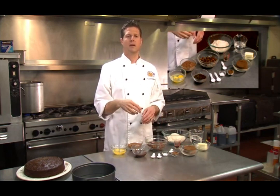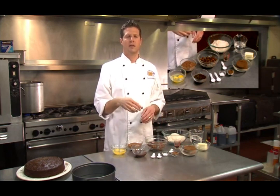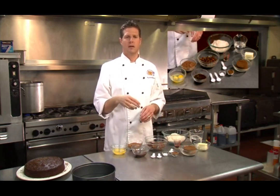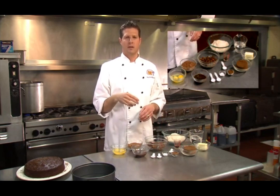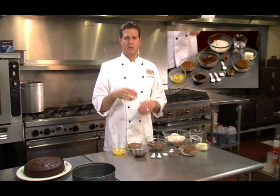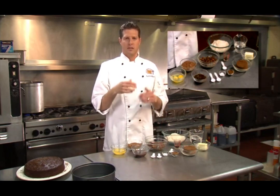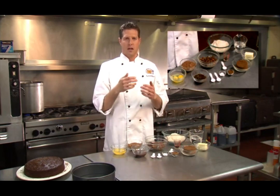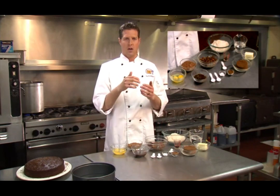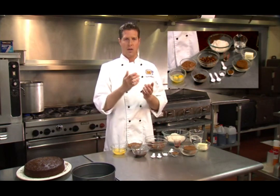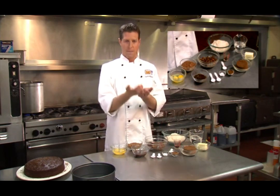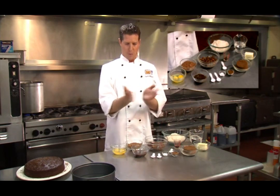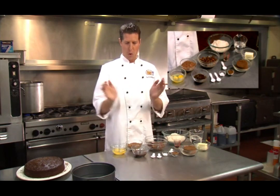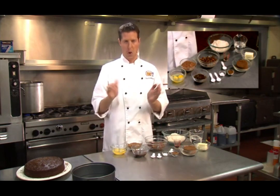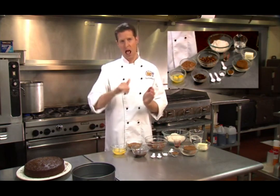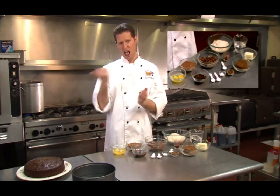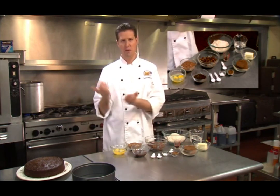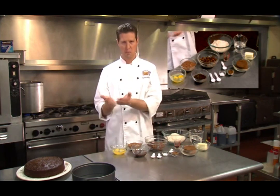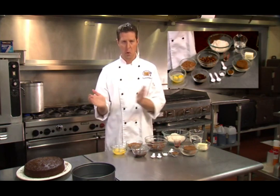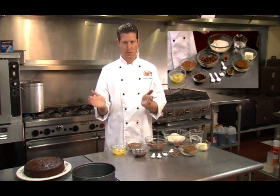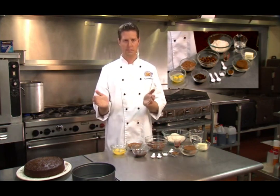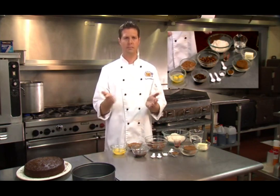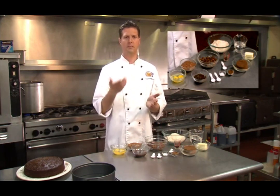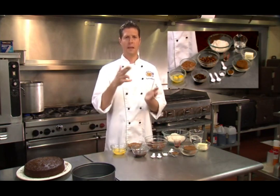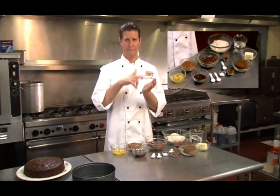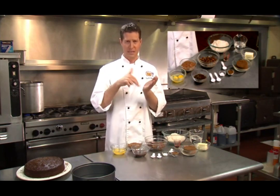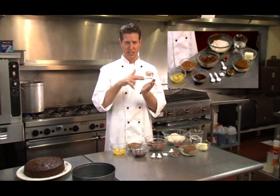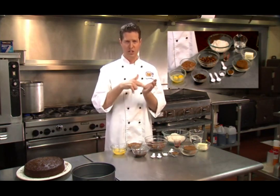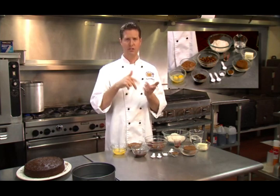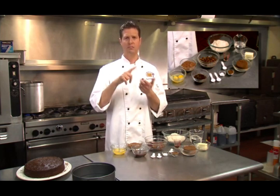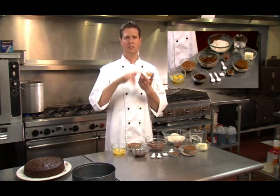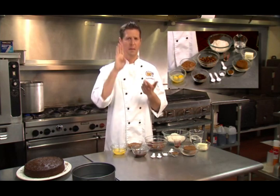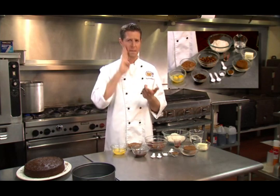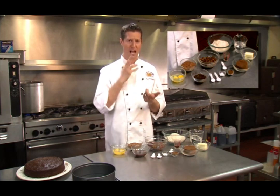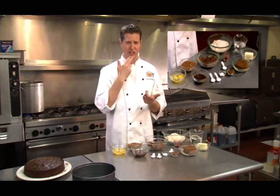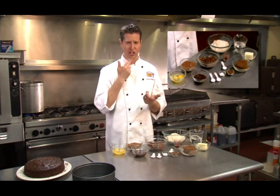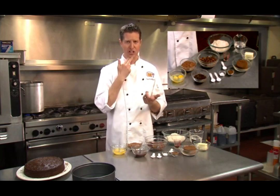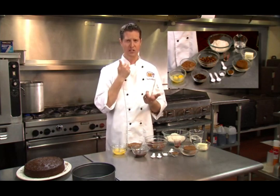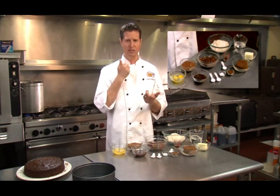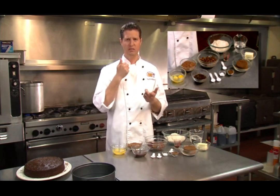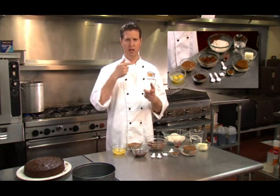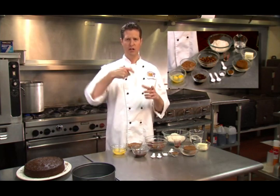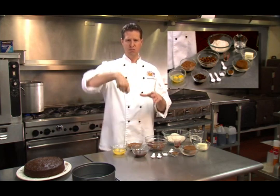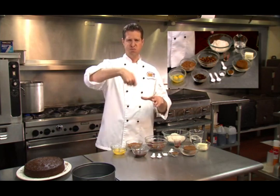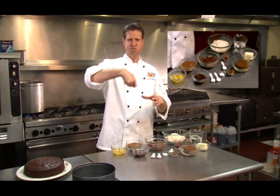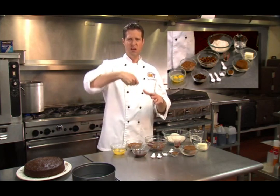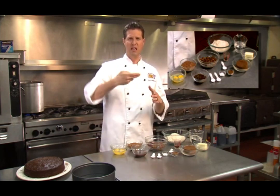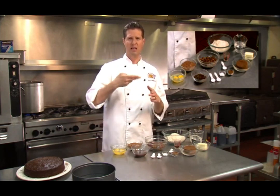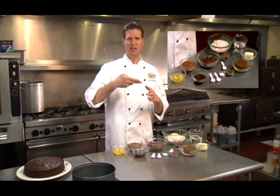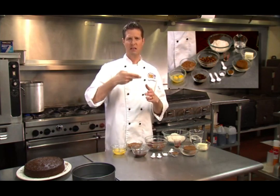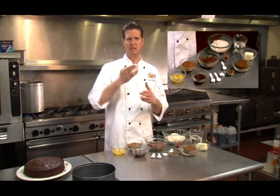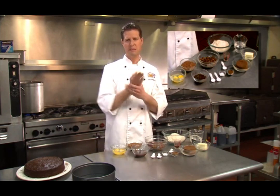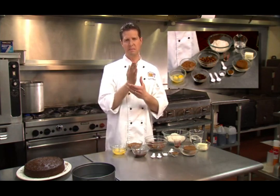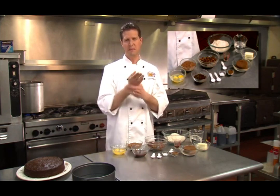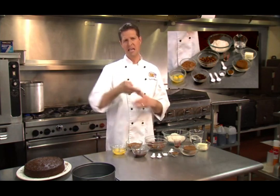In another bowl, beat together butter and brown sugar at medium-high speed until fluffy.